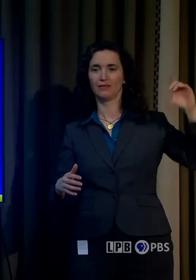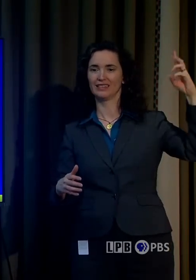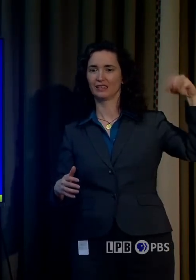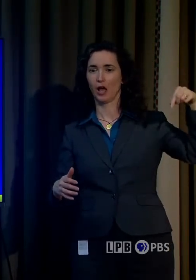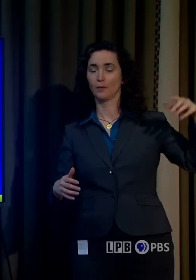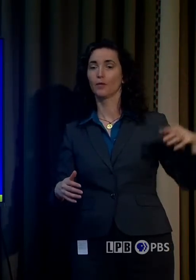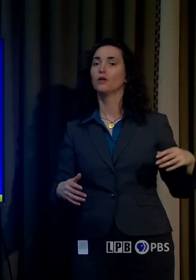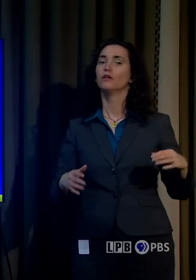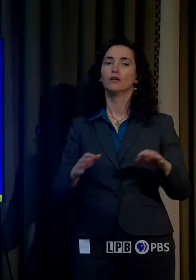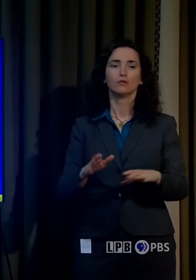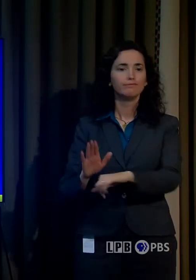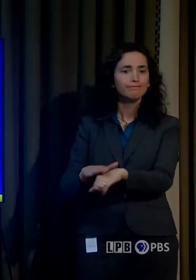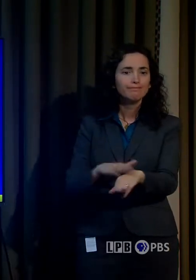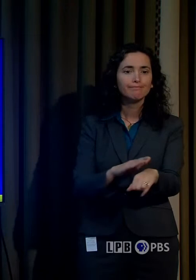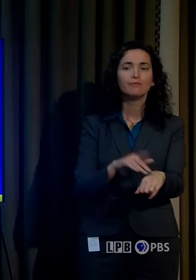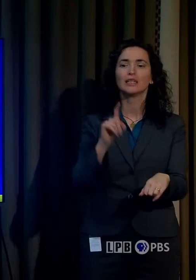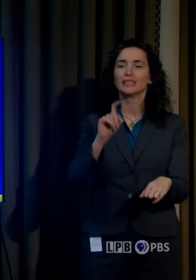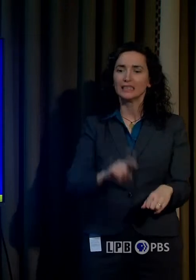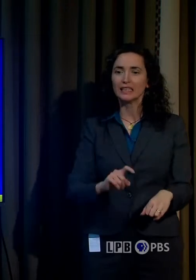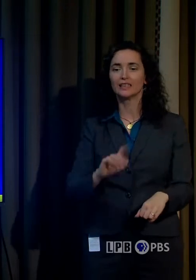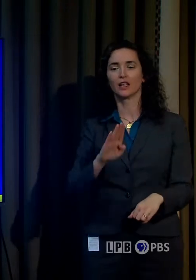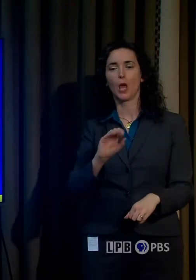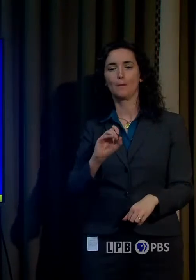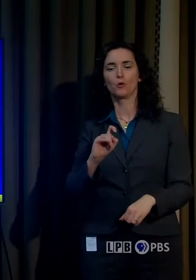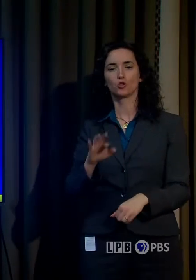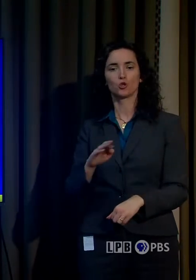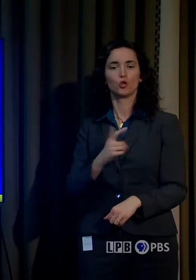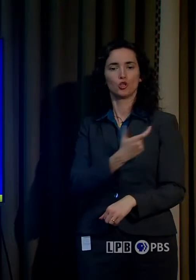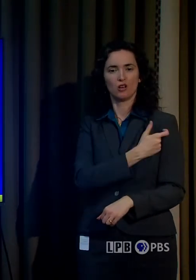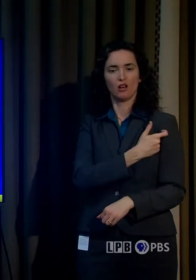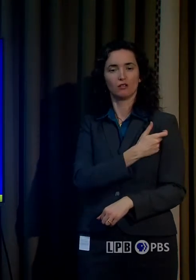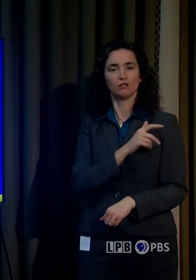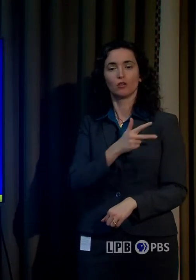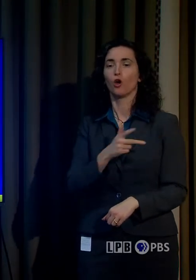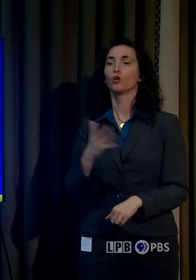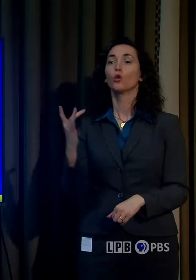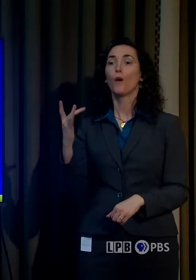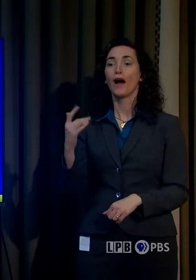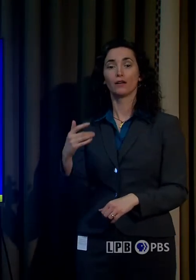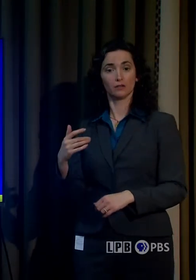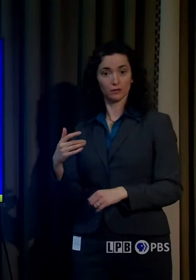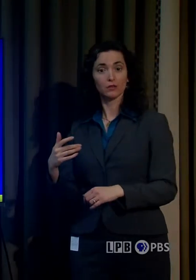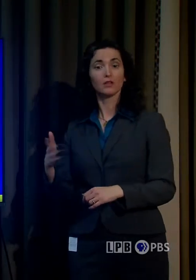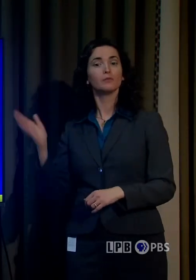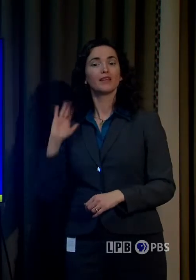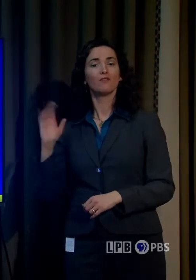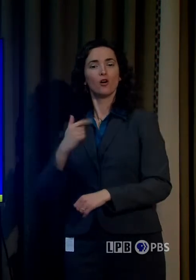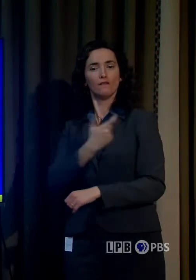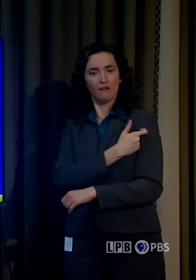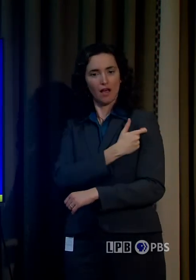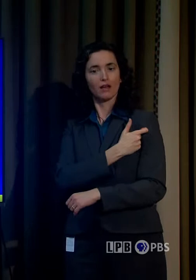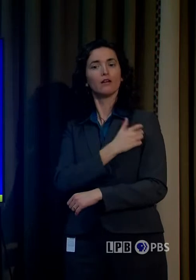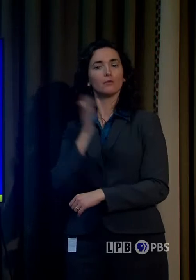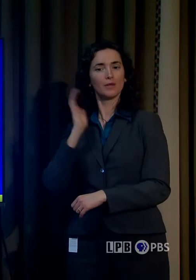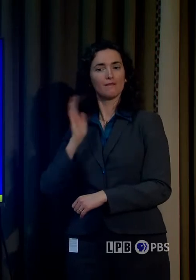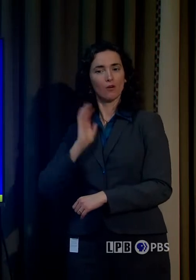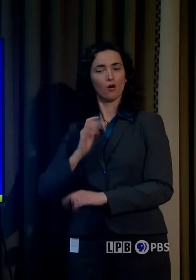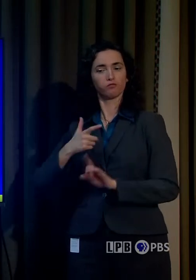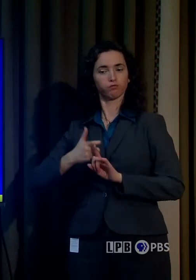We know that the protection one gets from the vaccines does wean a little bit over